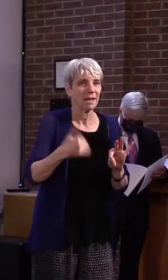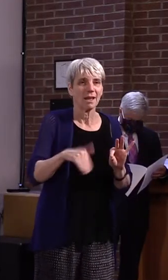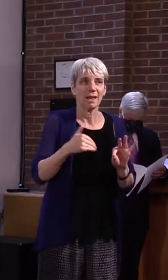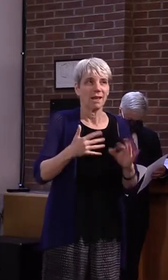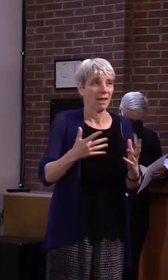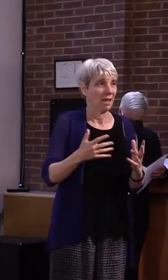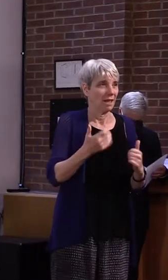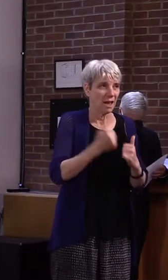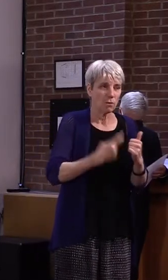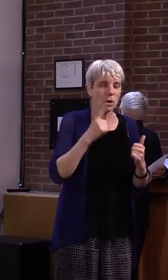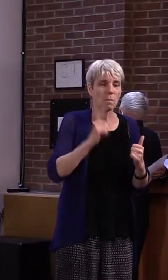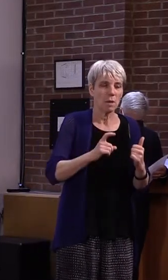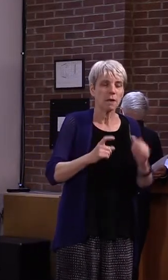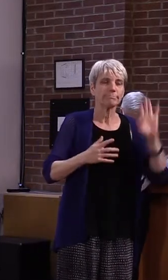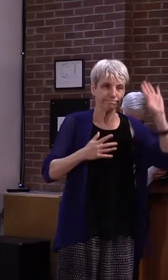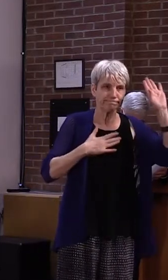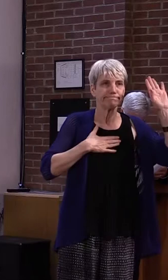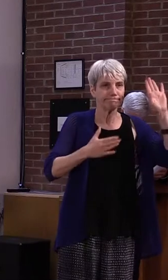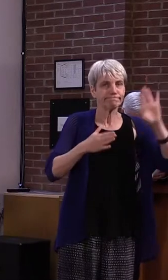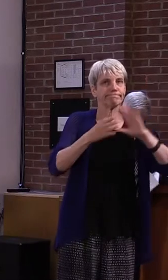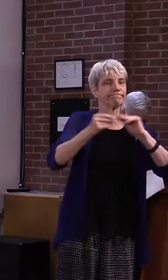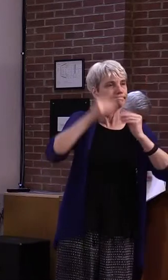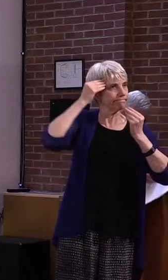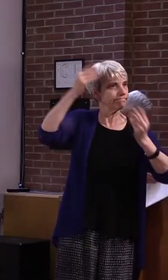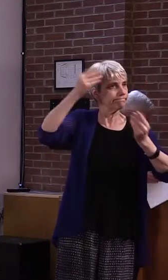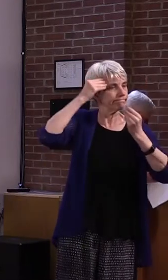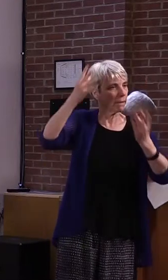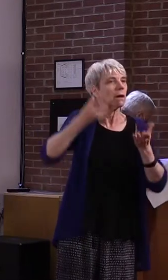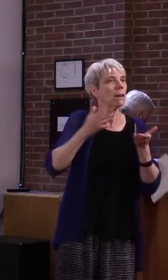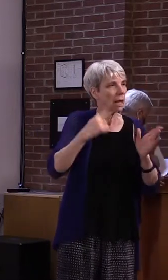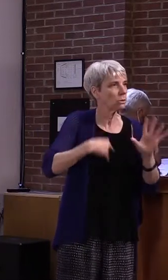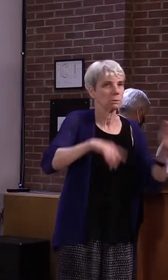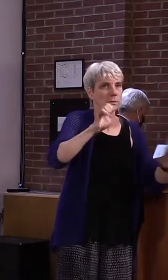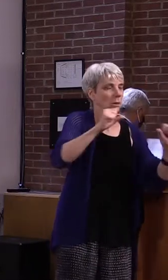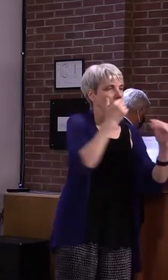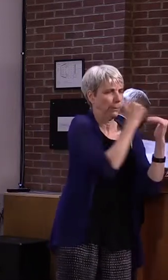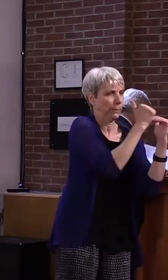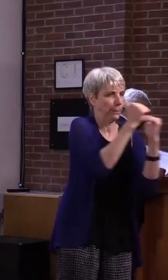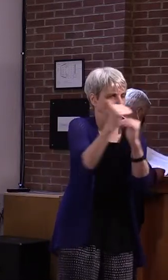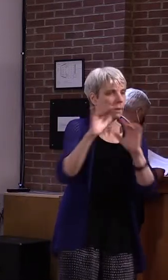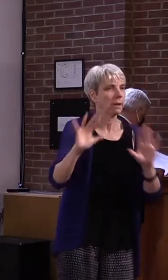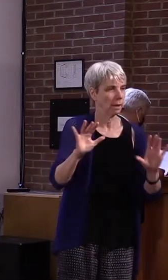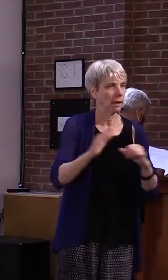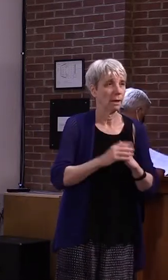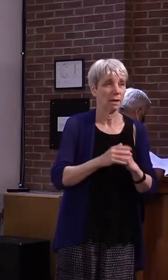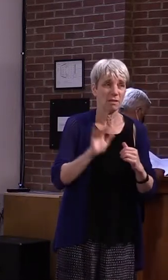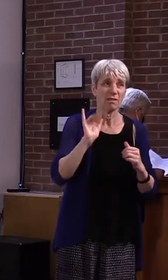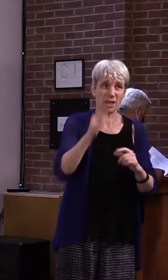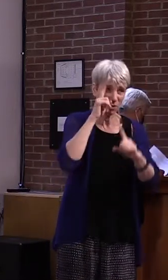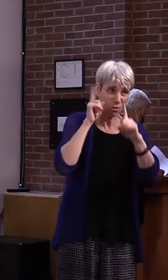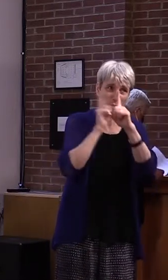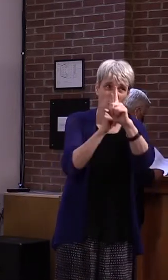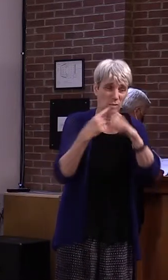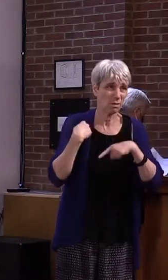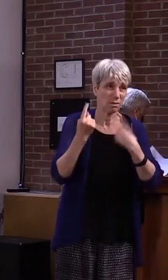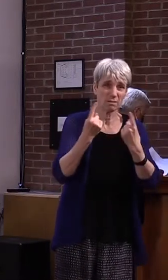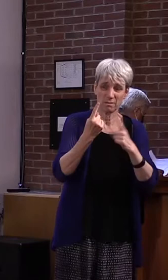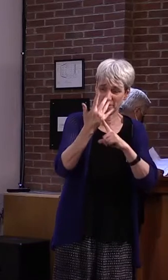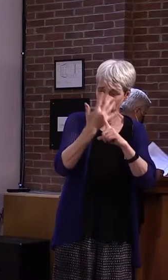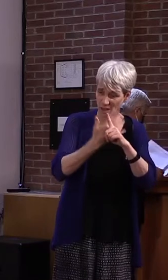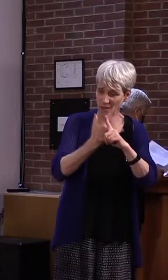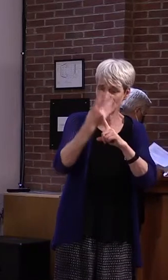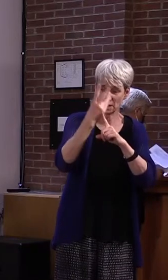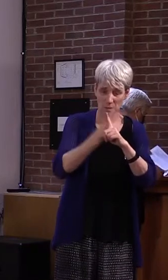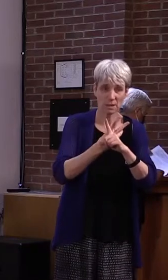that allows us to mitigate and suppress the virus. And that's what we've been trying to do over the last